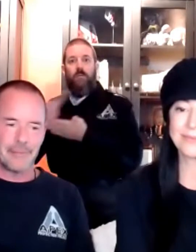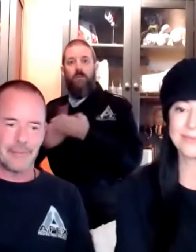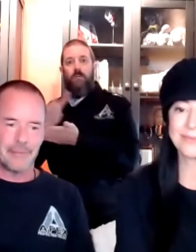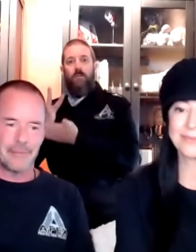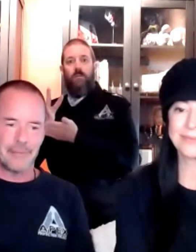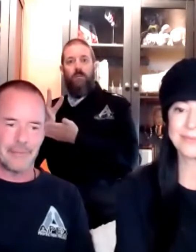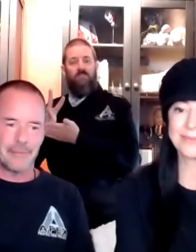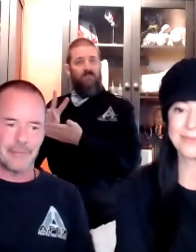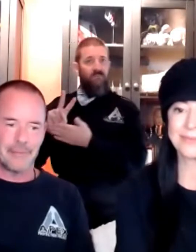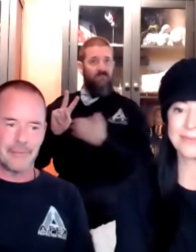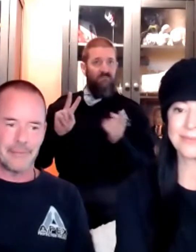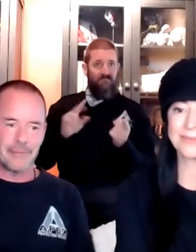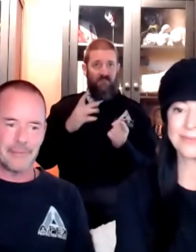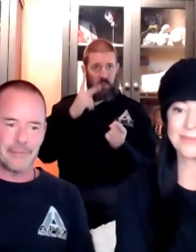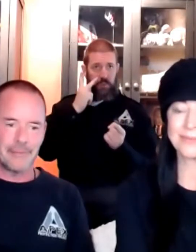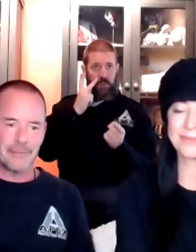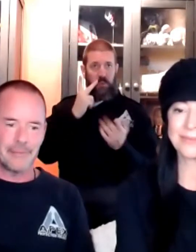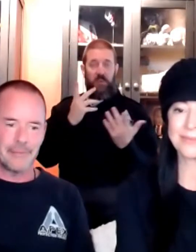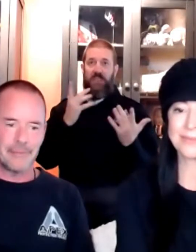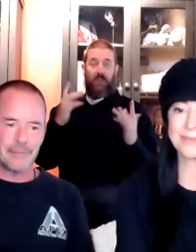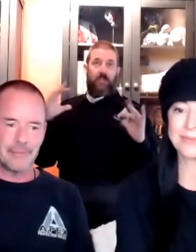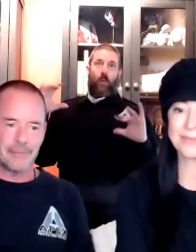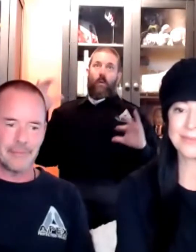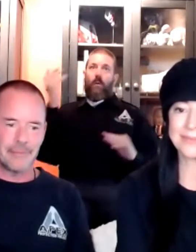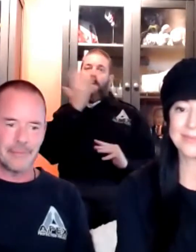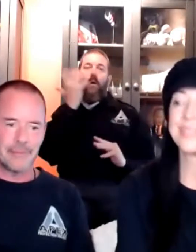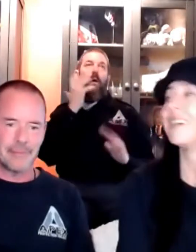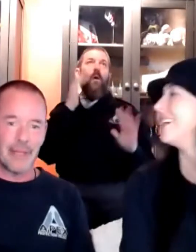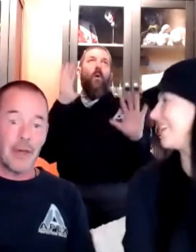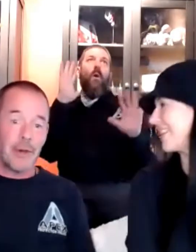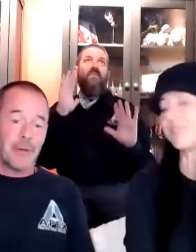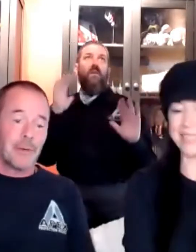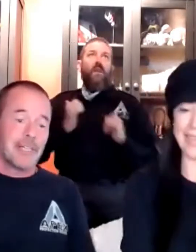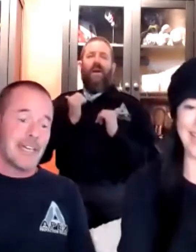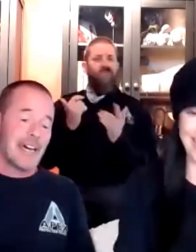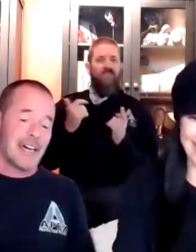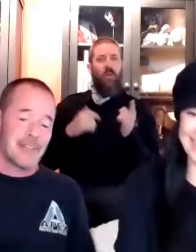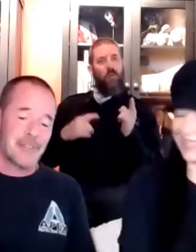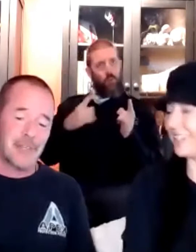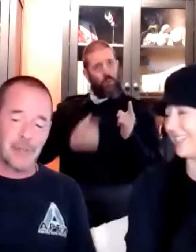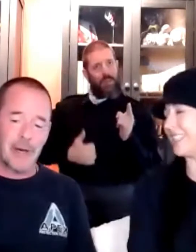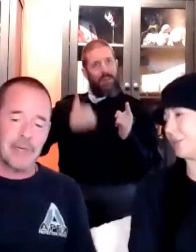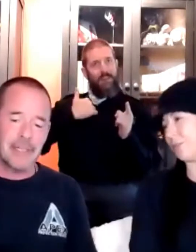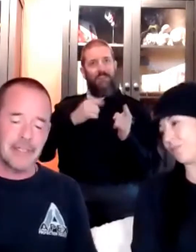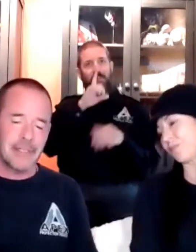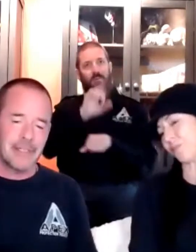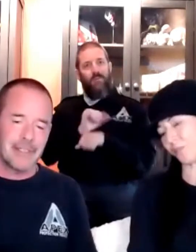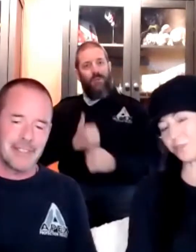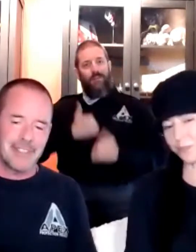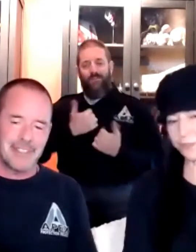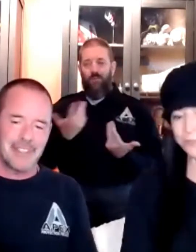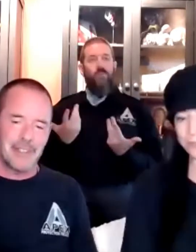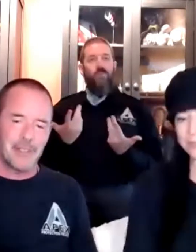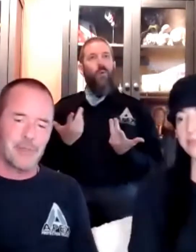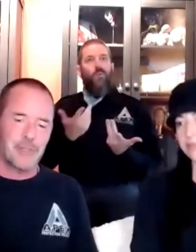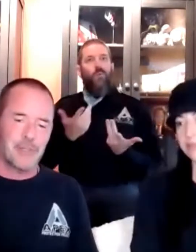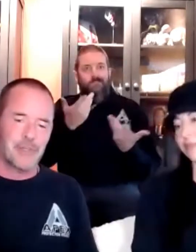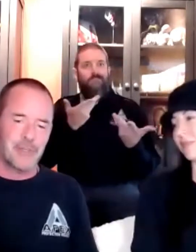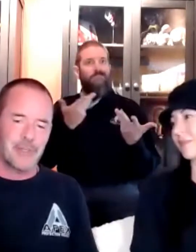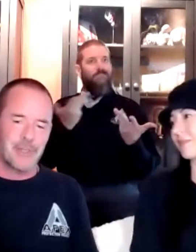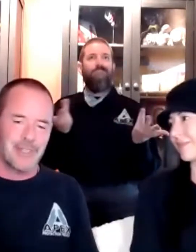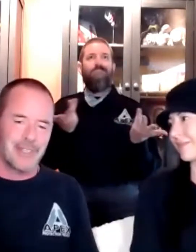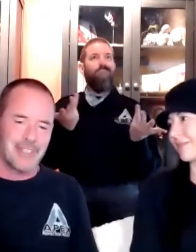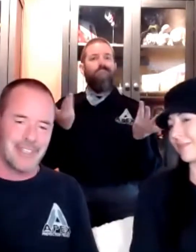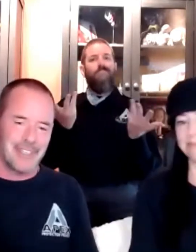the glamorous life with these wonderful, adorable puppies who are now grown-ups, and where you are today. Like, how many couches have you guys gone